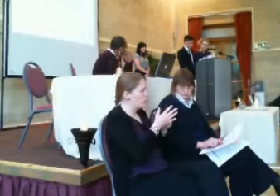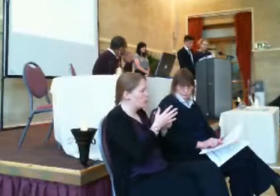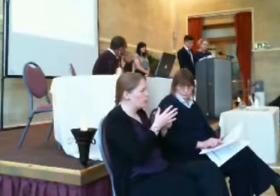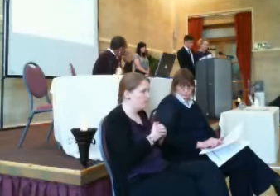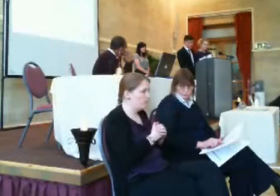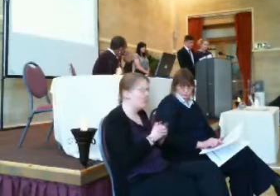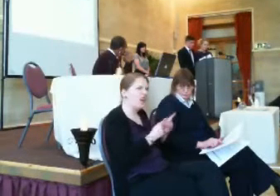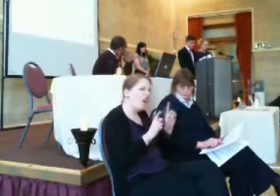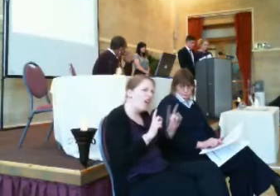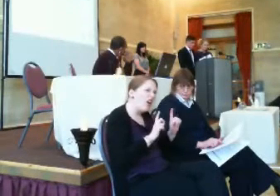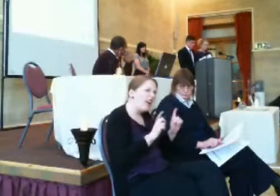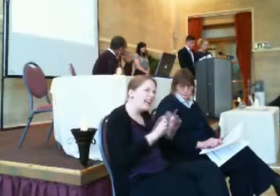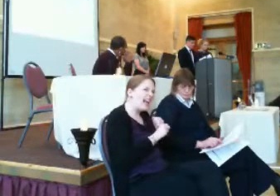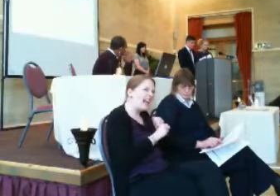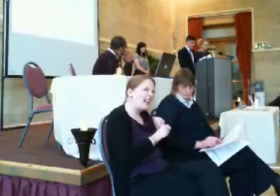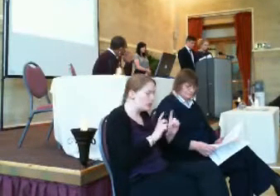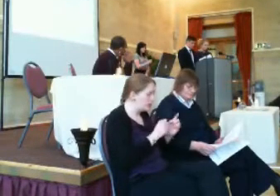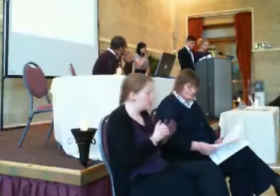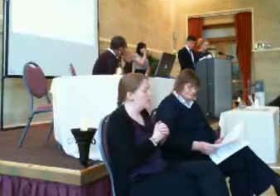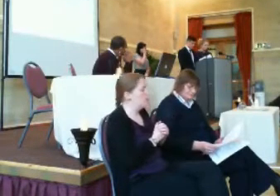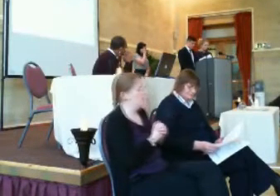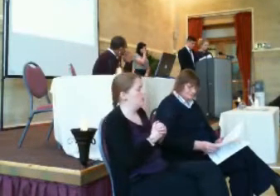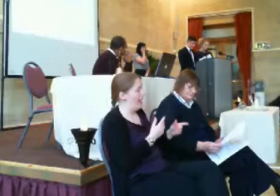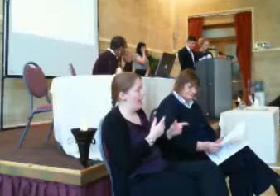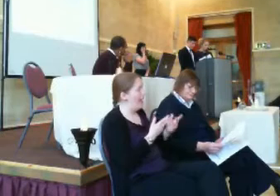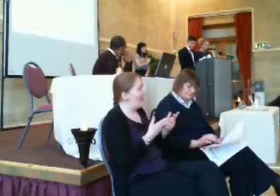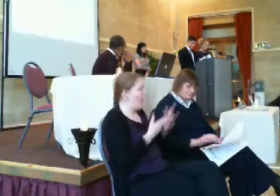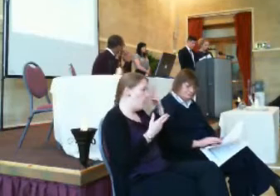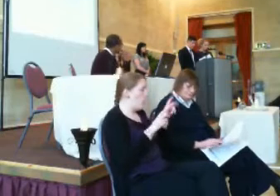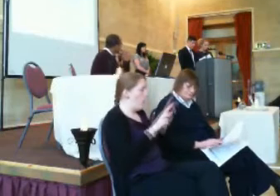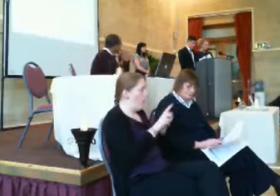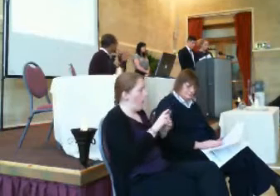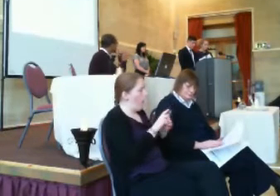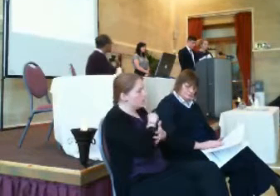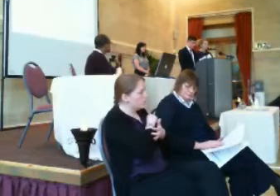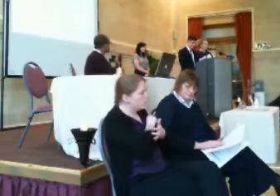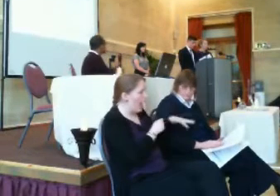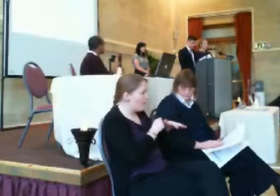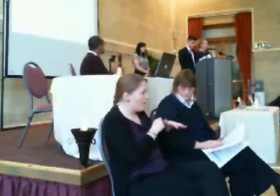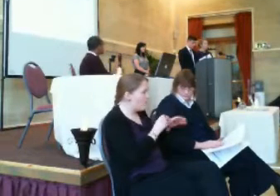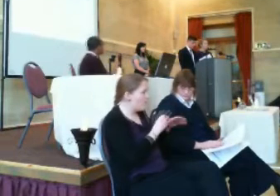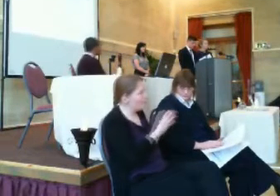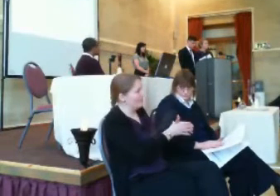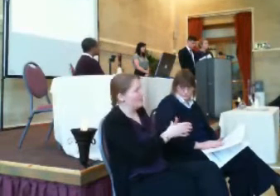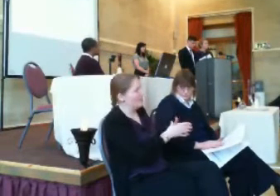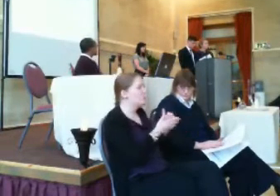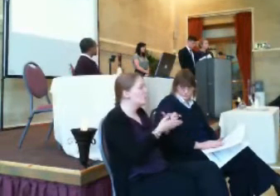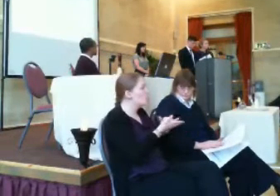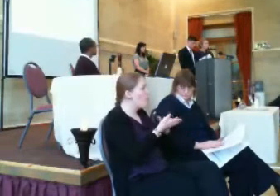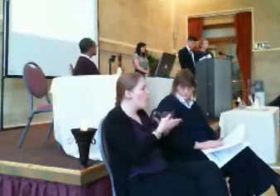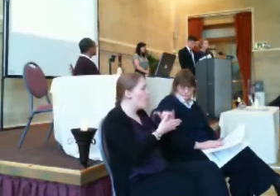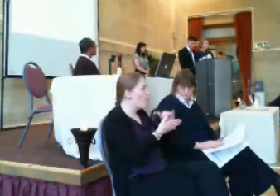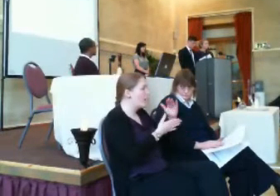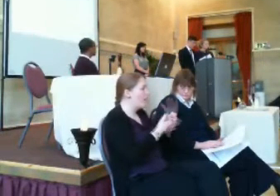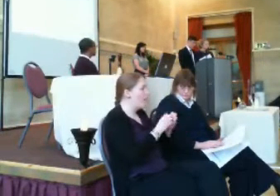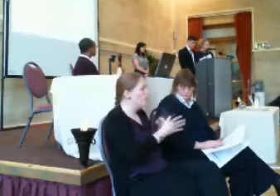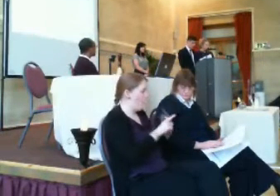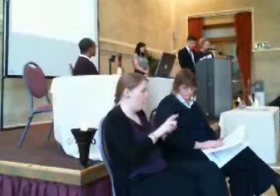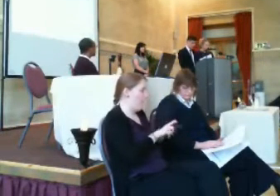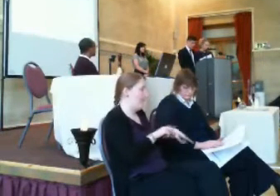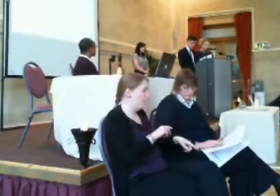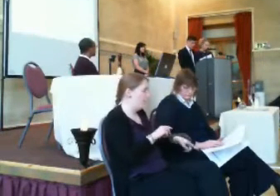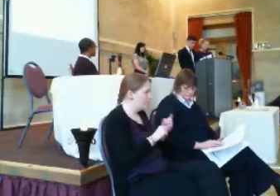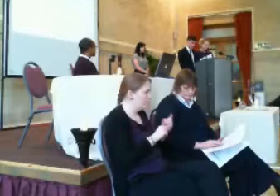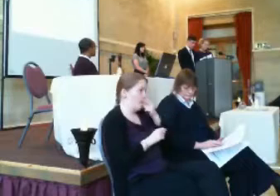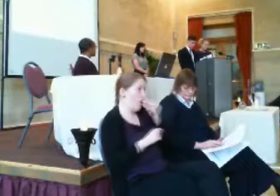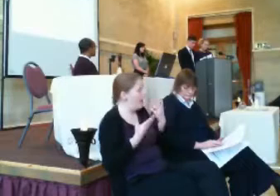word is used to identify urban minority neighbours where living conditions are harsh, like in New York's South Bronx. France has cities with